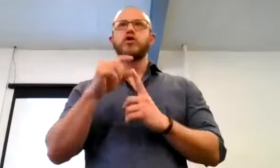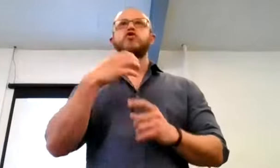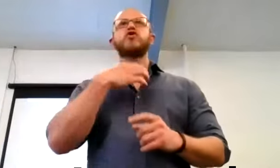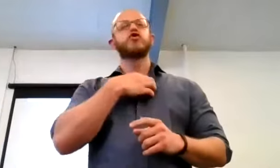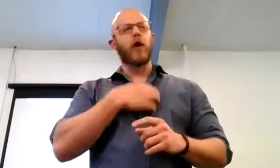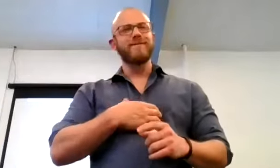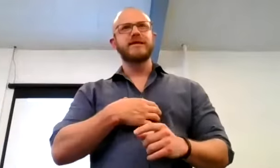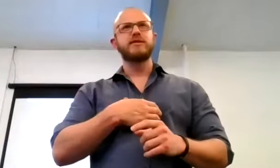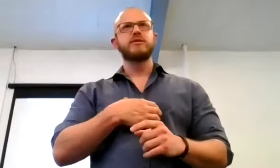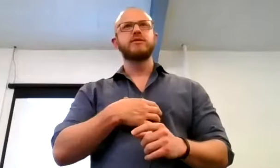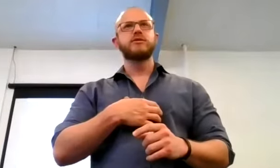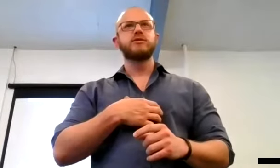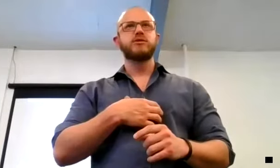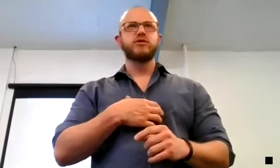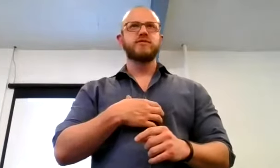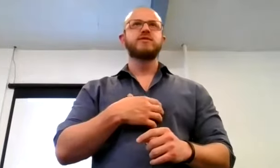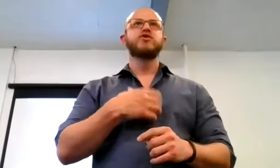And then another word, starving,